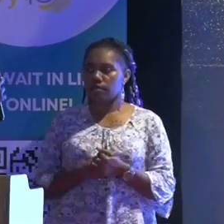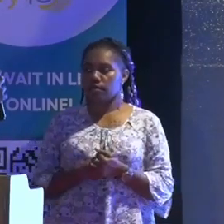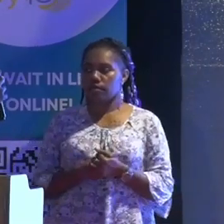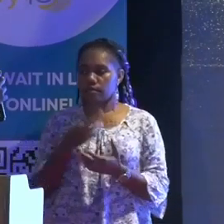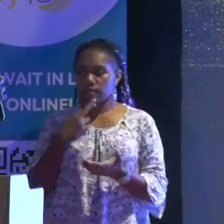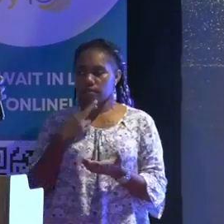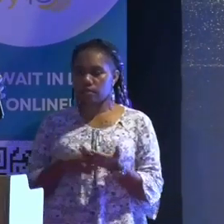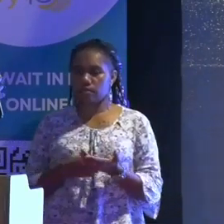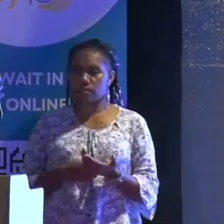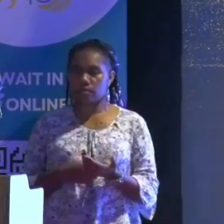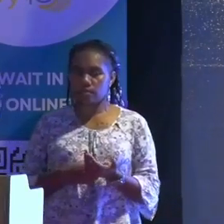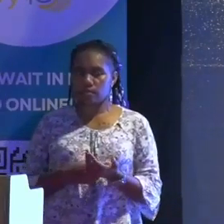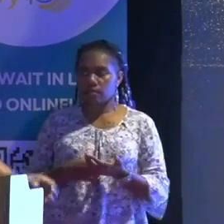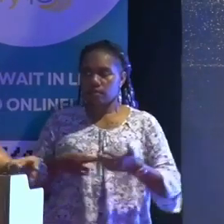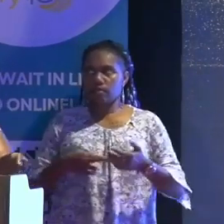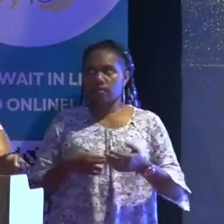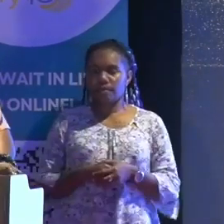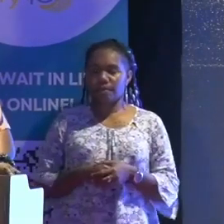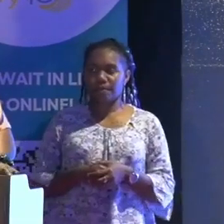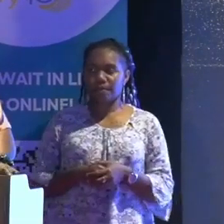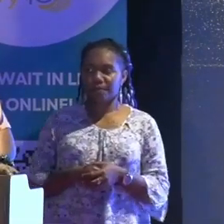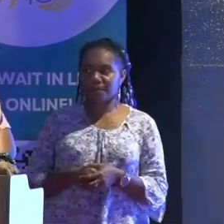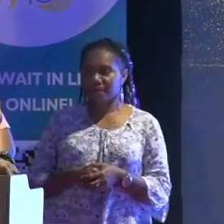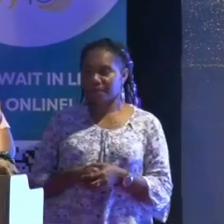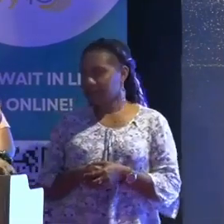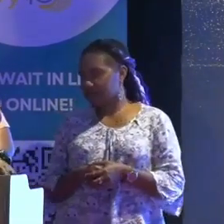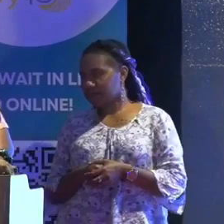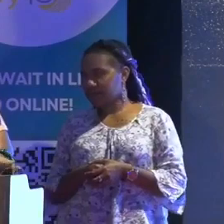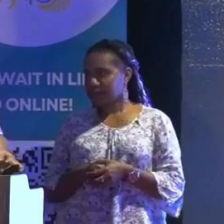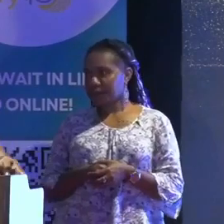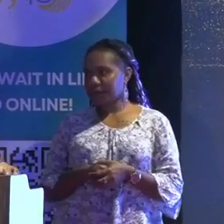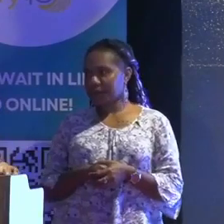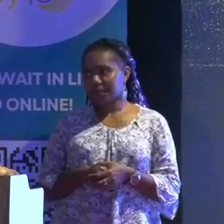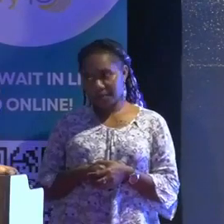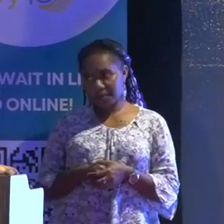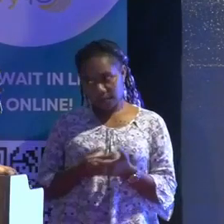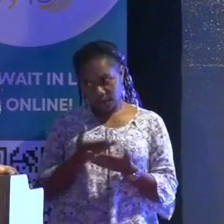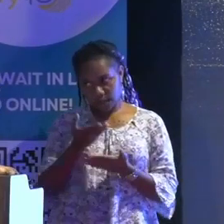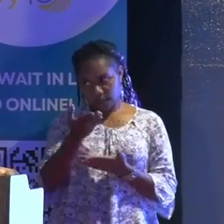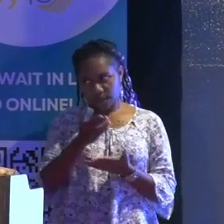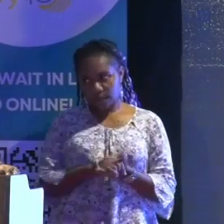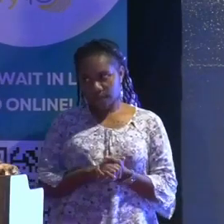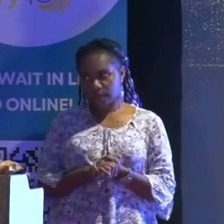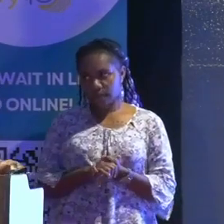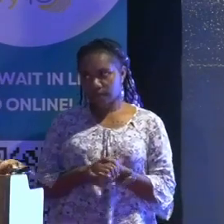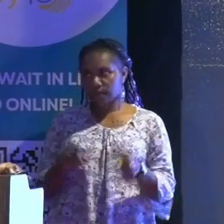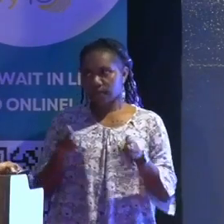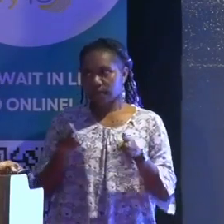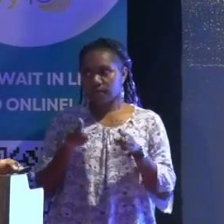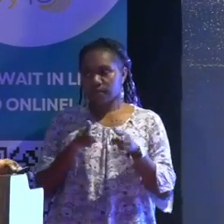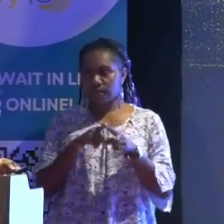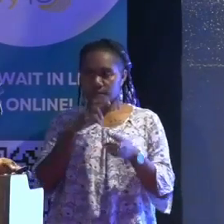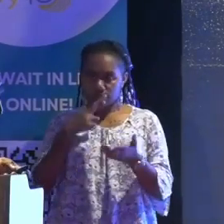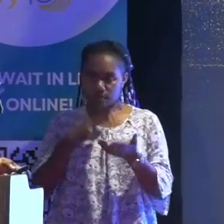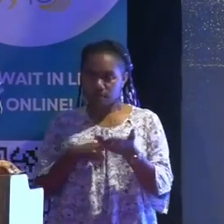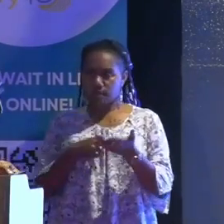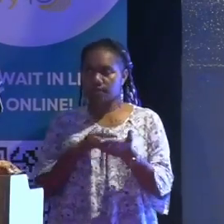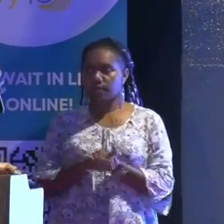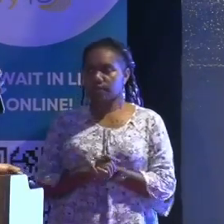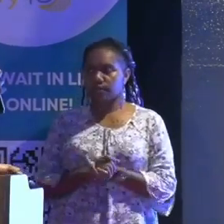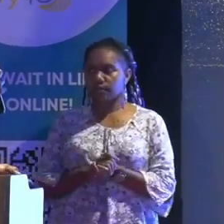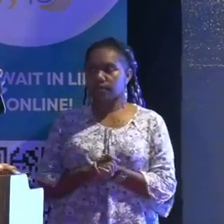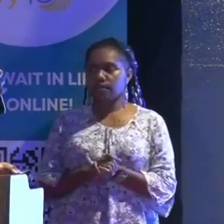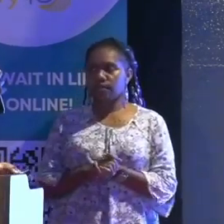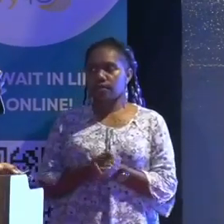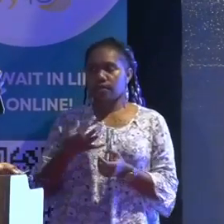And you lodge a reconciliation statement annually. We will go through them, those forms in